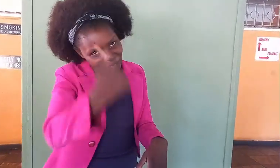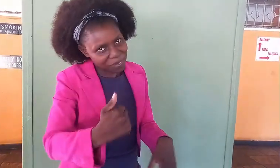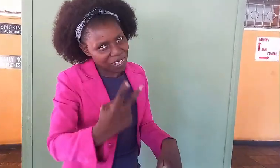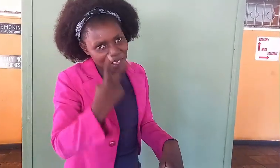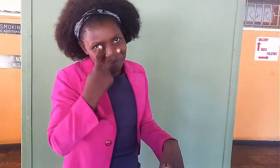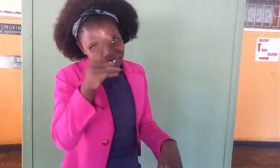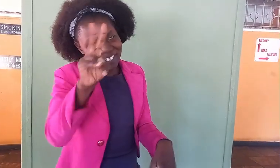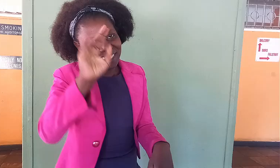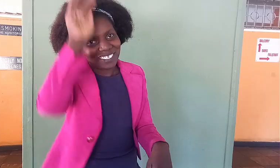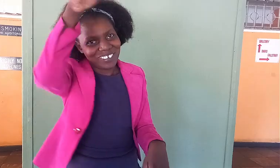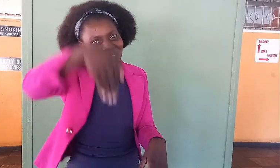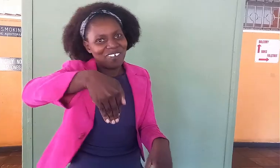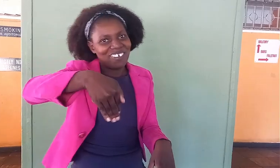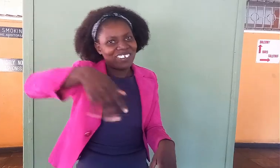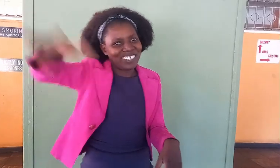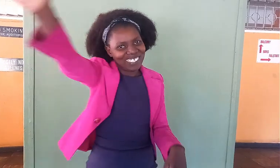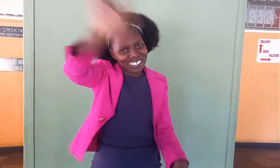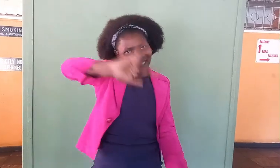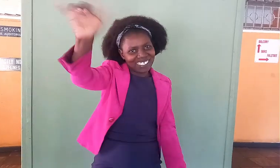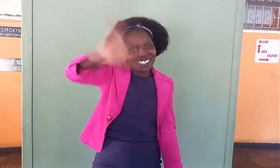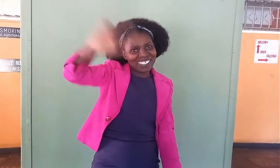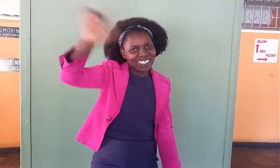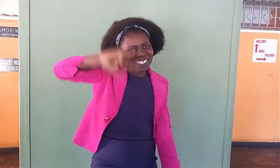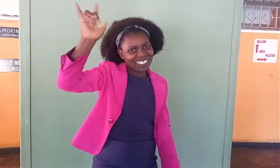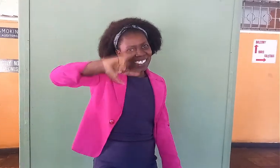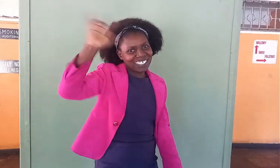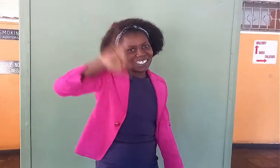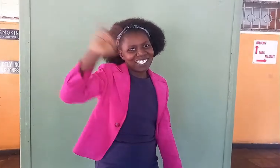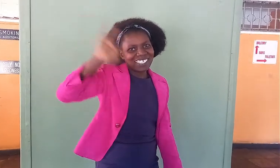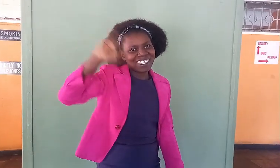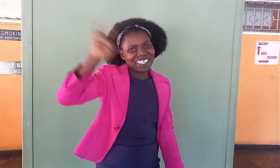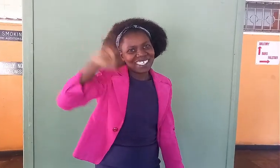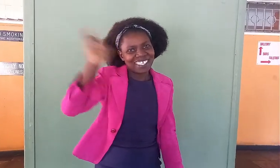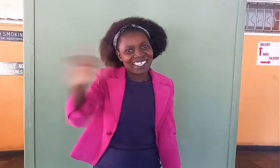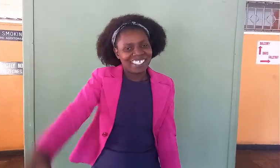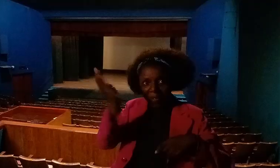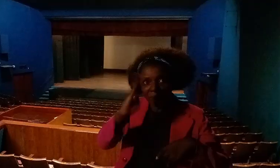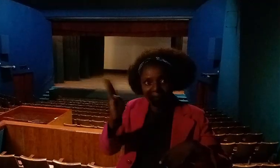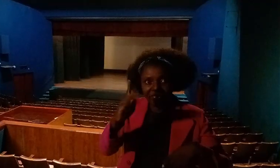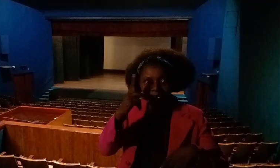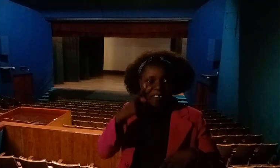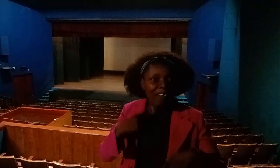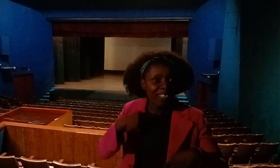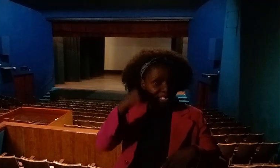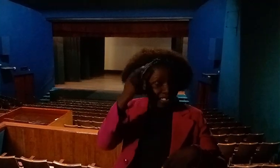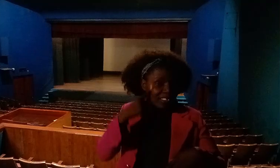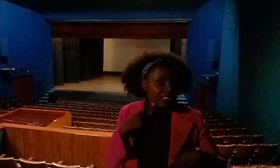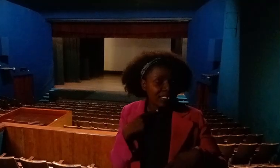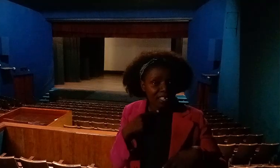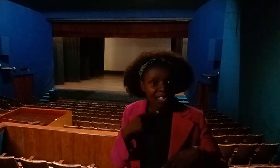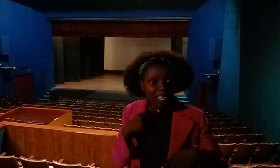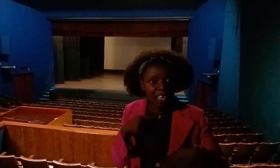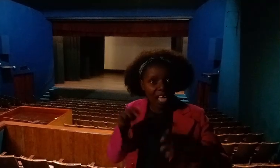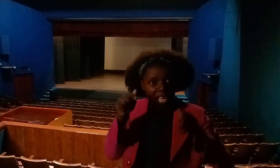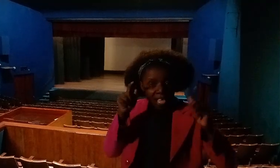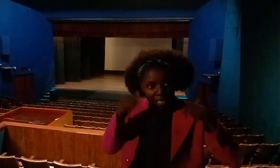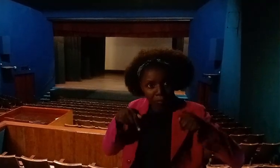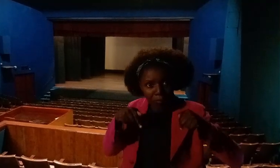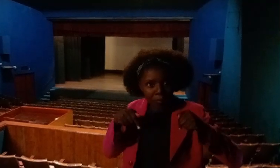was what I was saying here. The deaf group, which is a theater group, will be showcasing. So come and